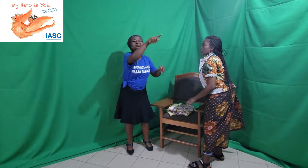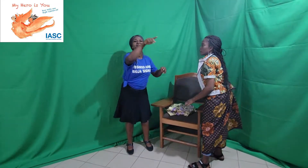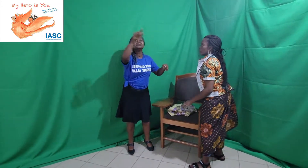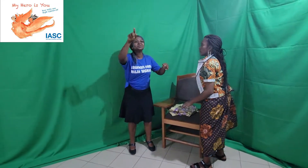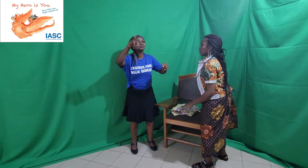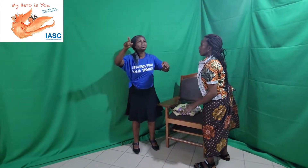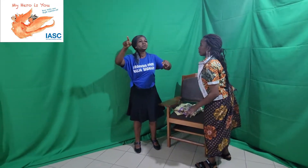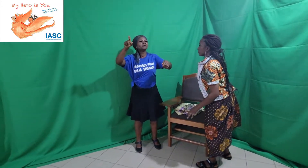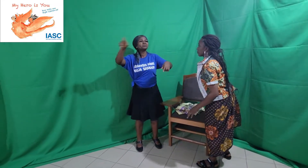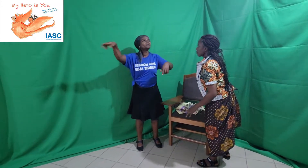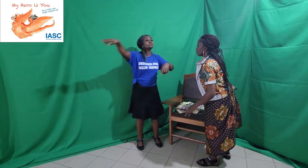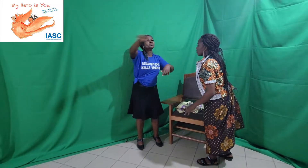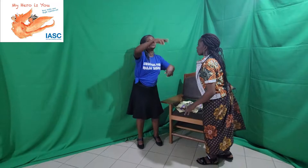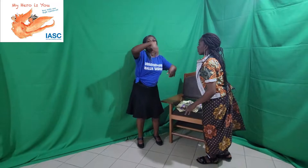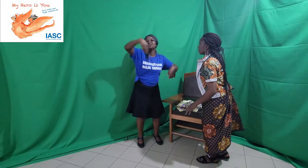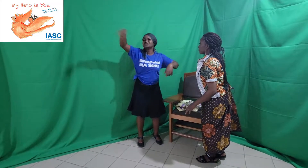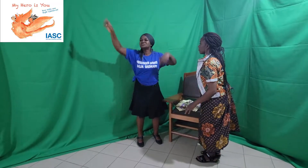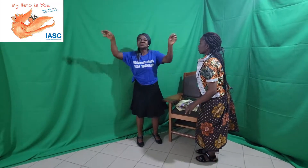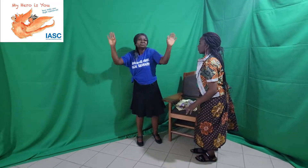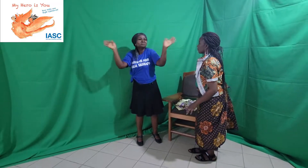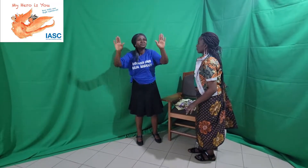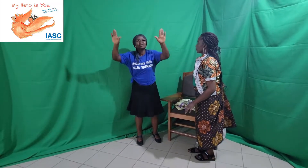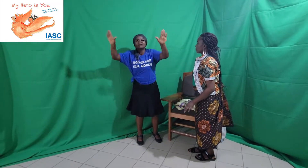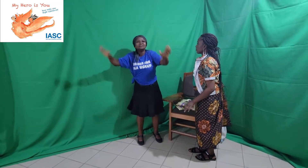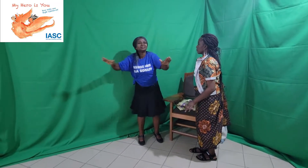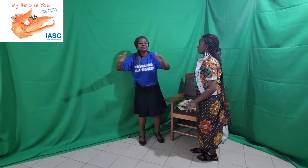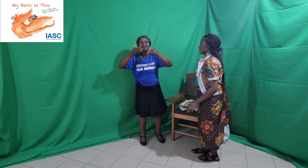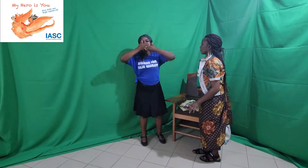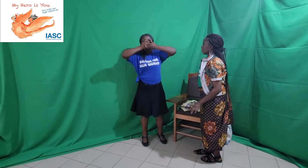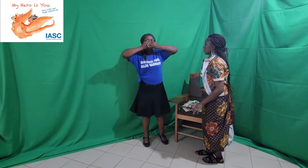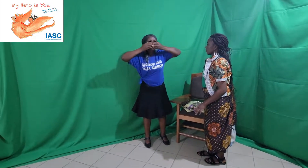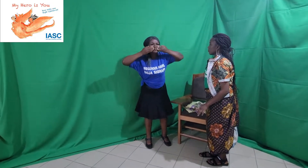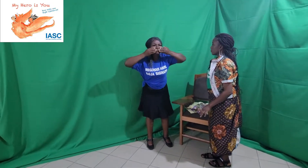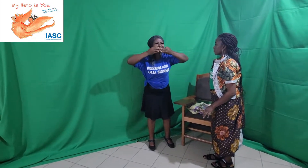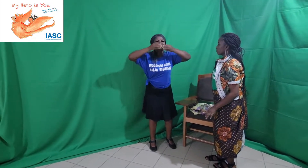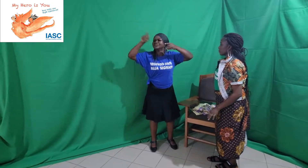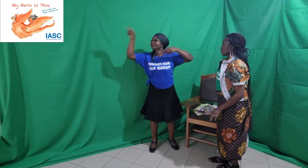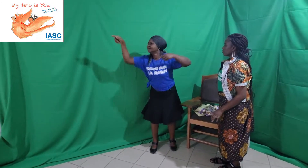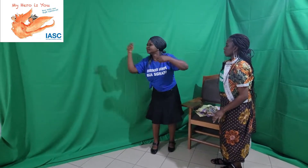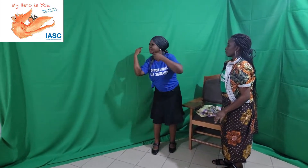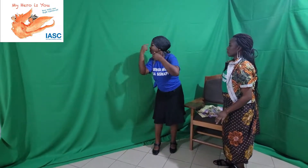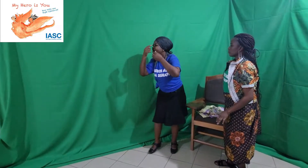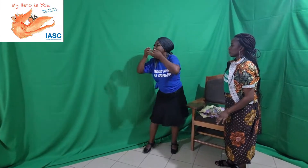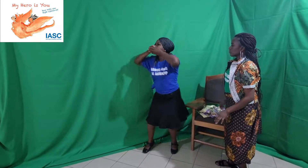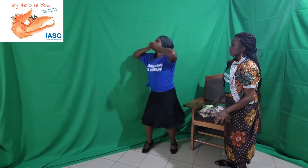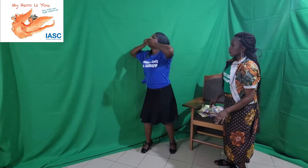What does COVID-19 look like? Sarah asks her mom.